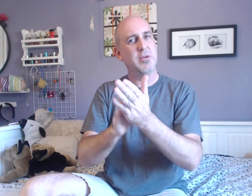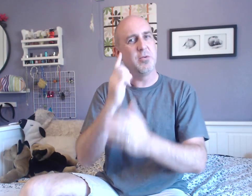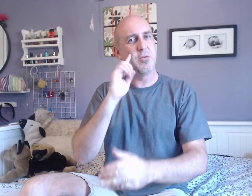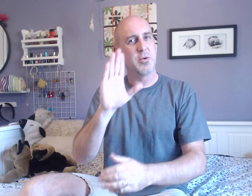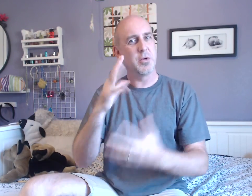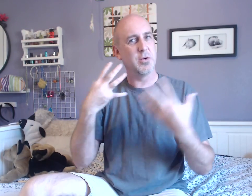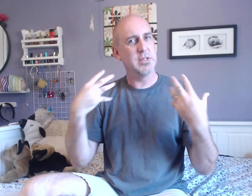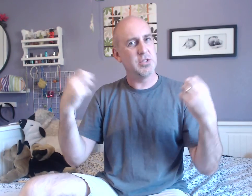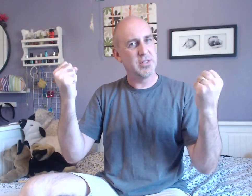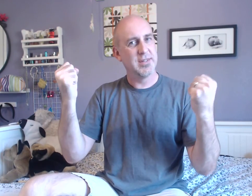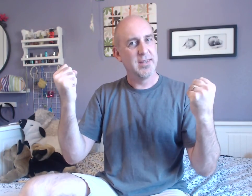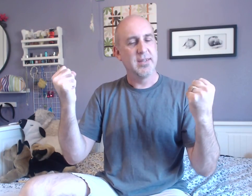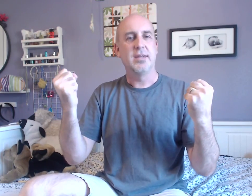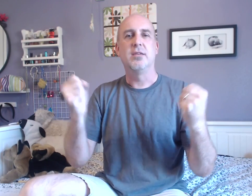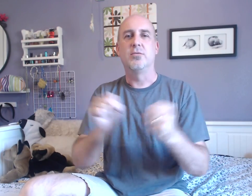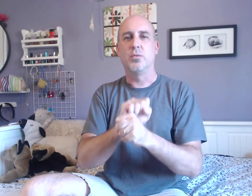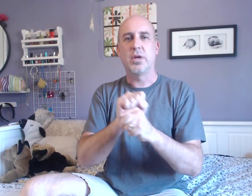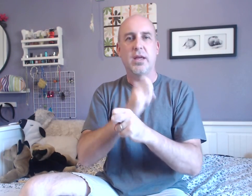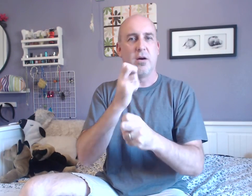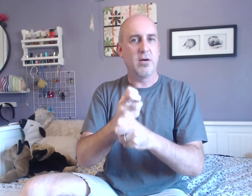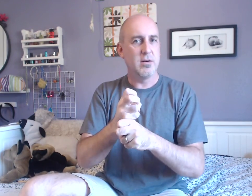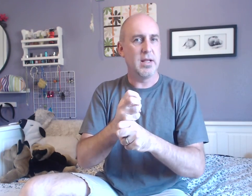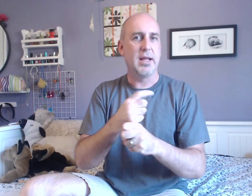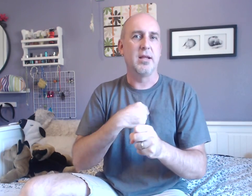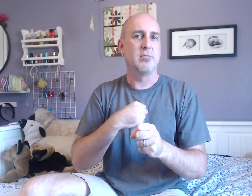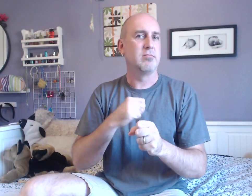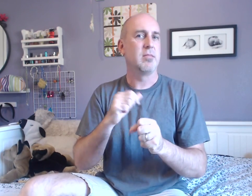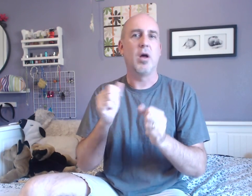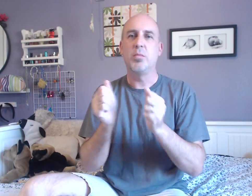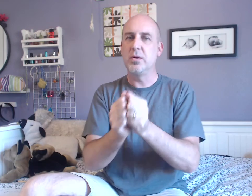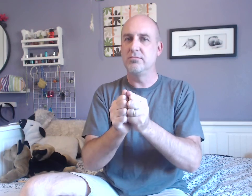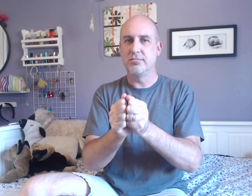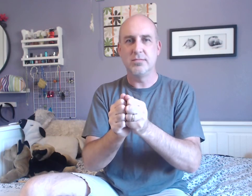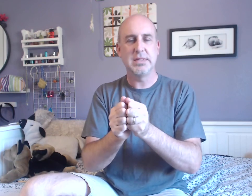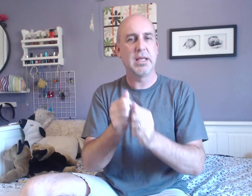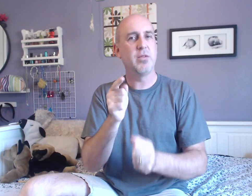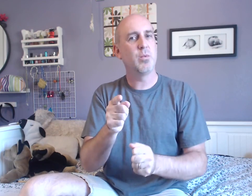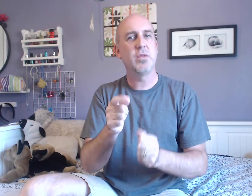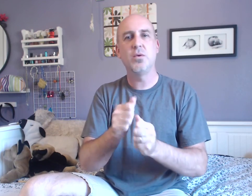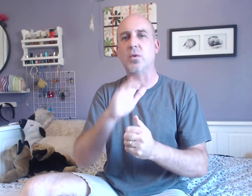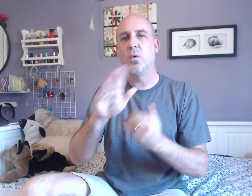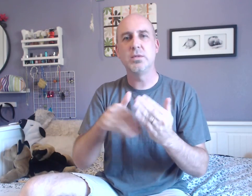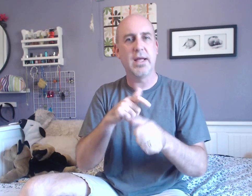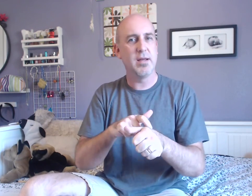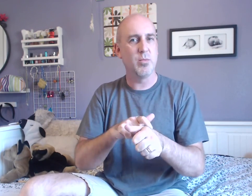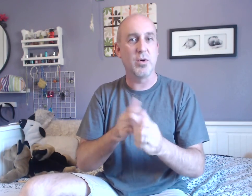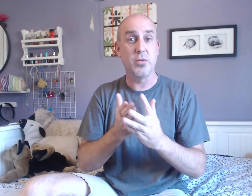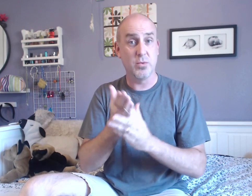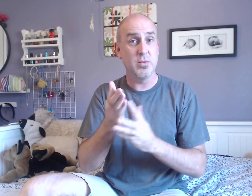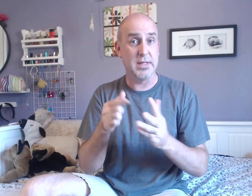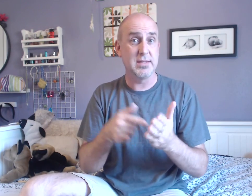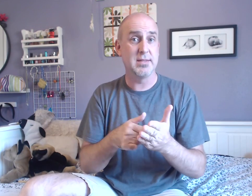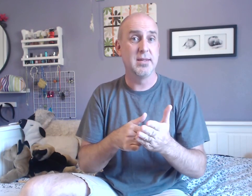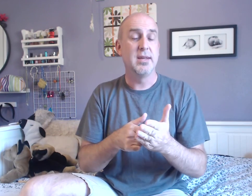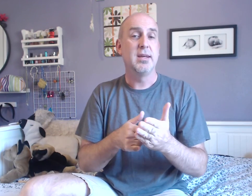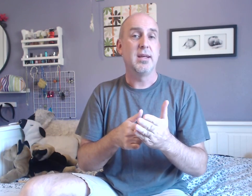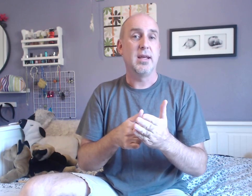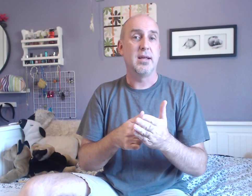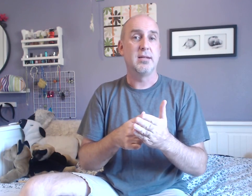for your courage and for working hard, and I'll be together with you the whole time. We'll go through this, and